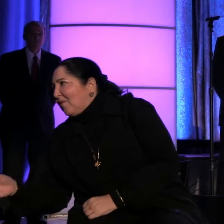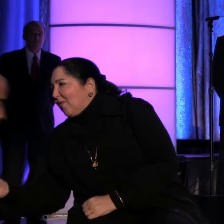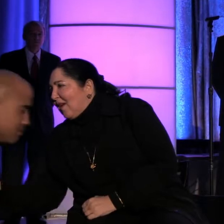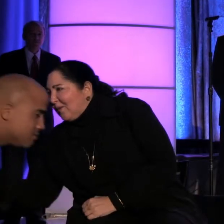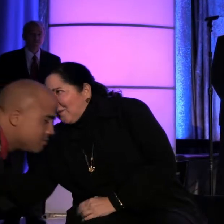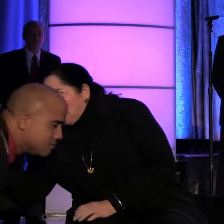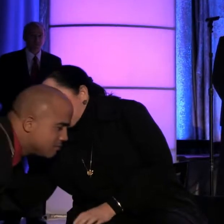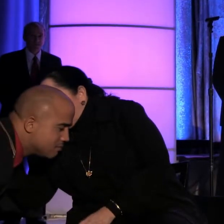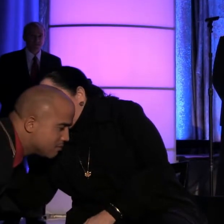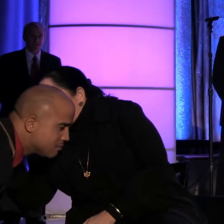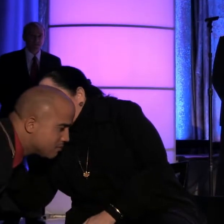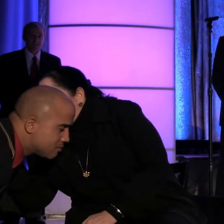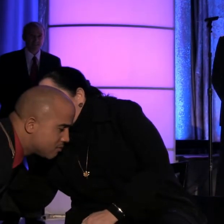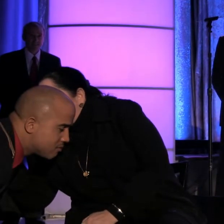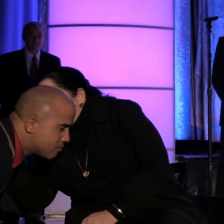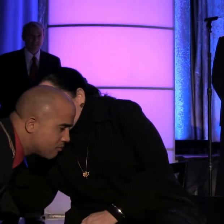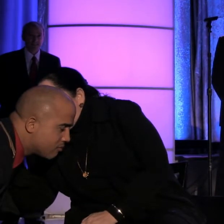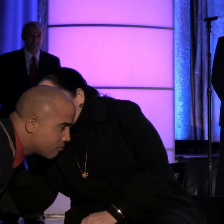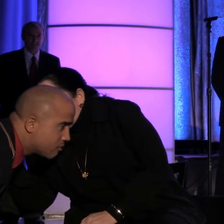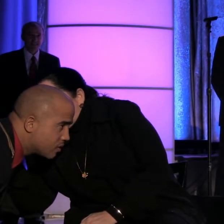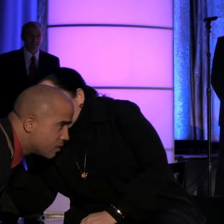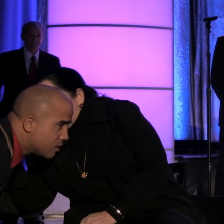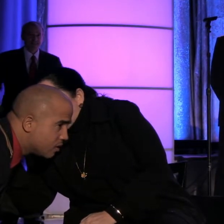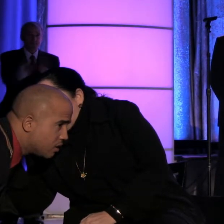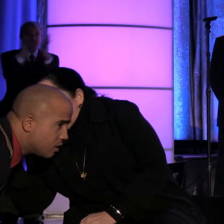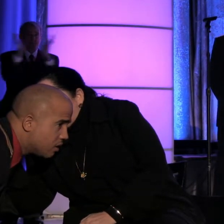And then Michael Yerke, who is our President of our Touring Division.